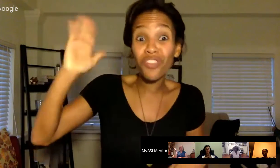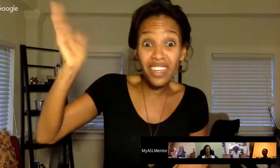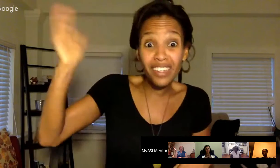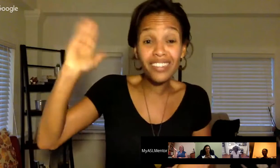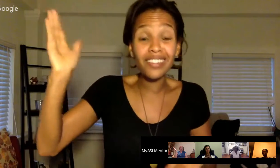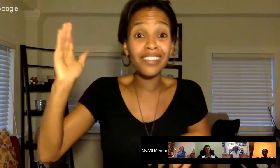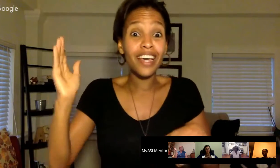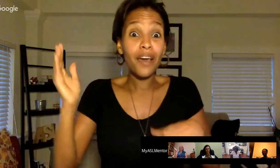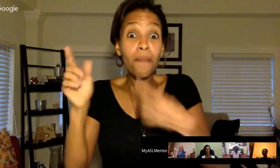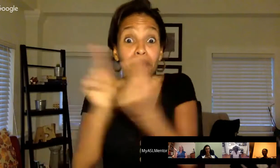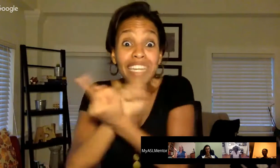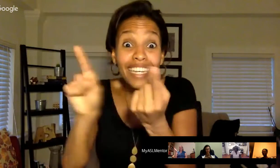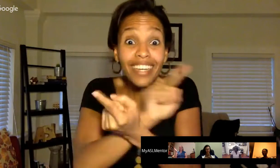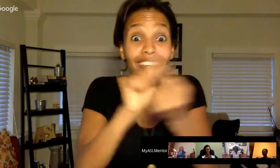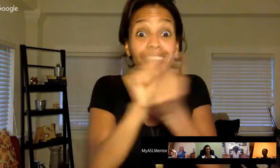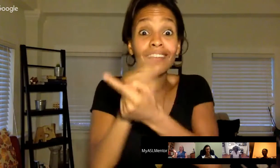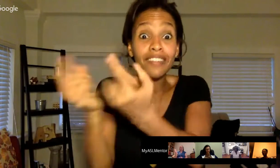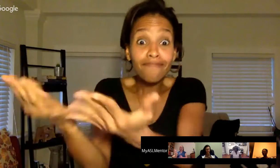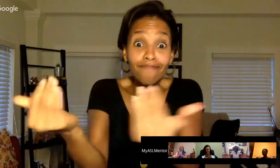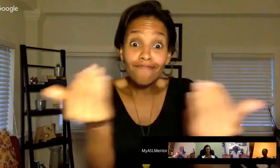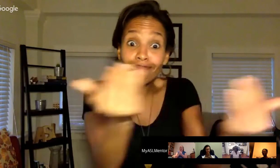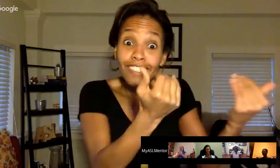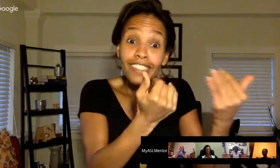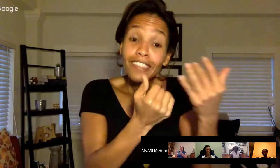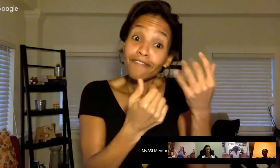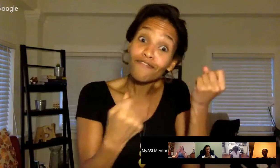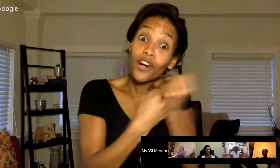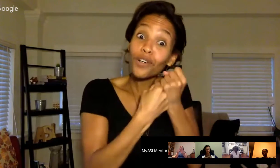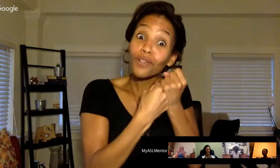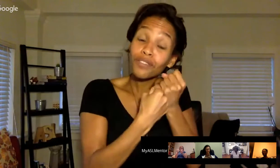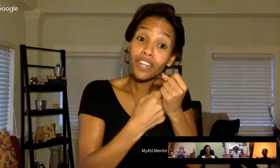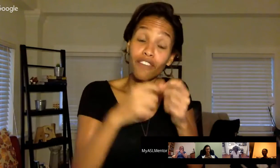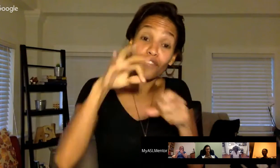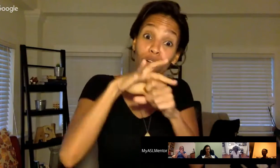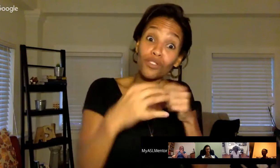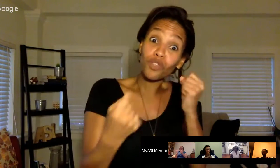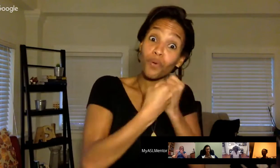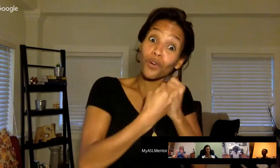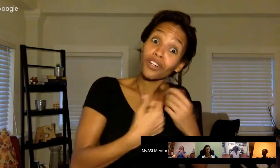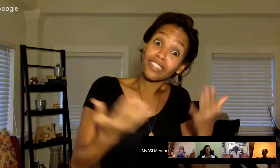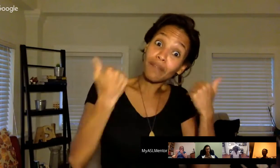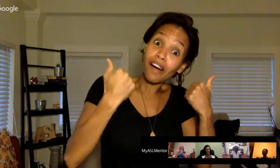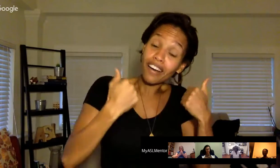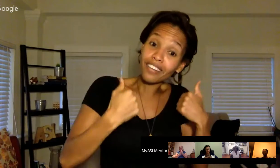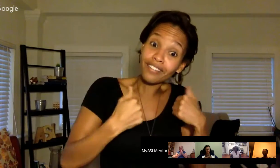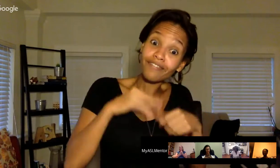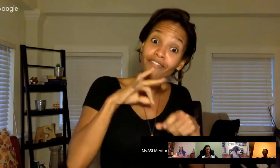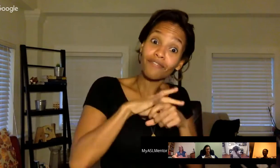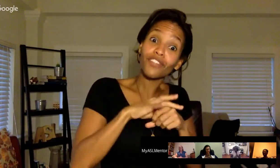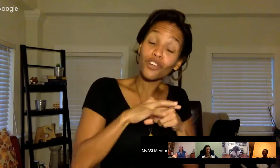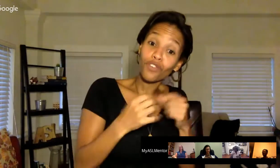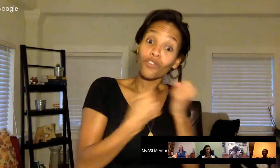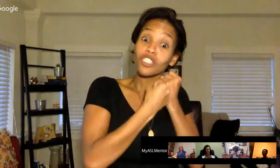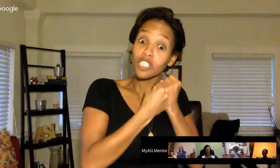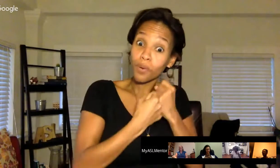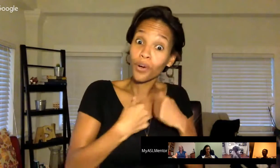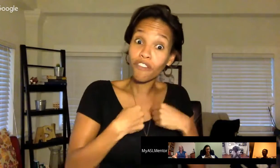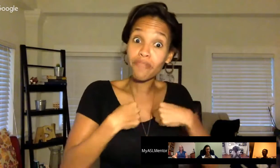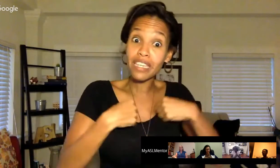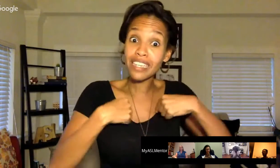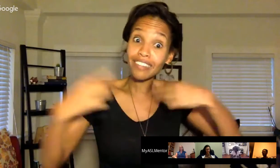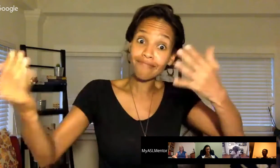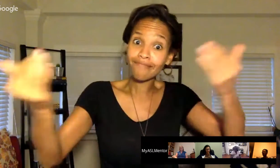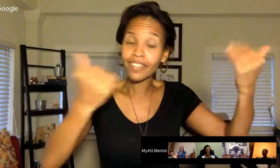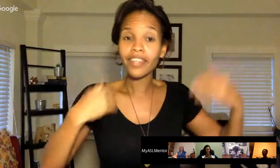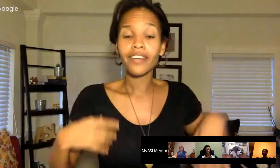So this meeting, vote in support. Come on, vote in support